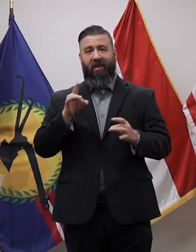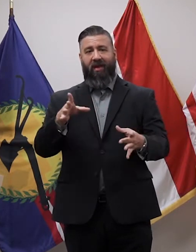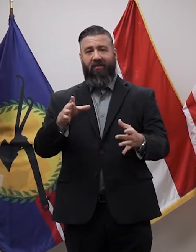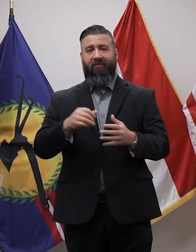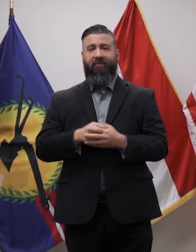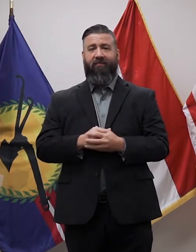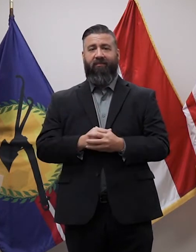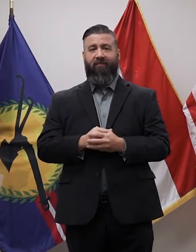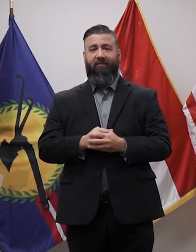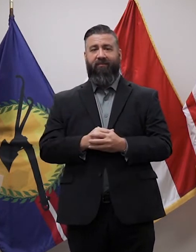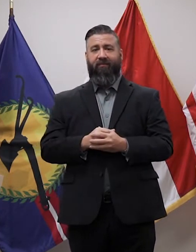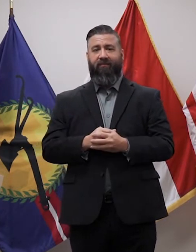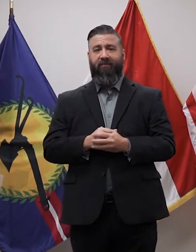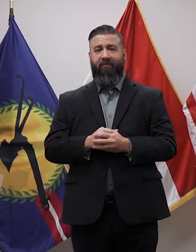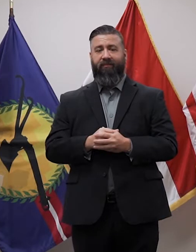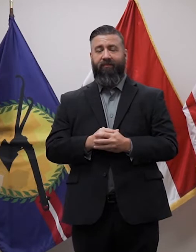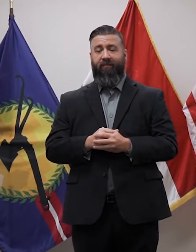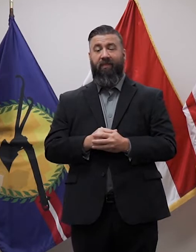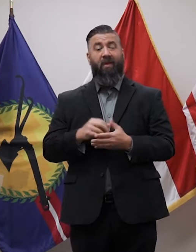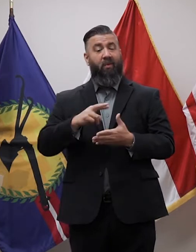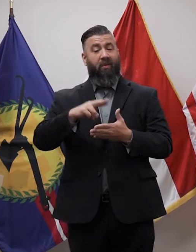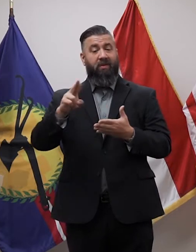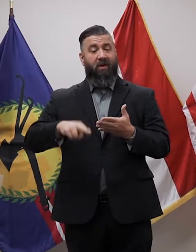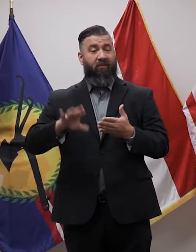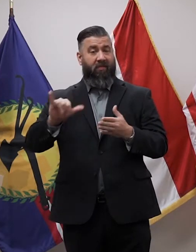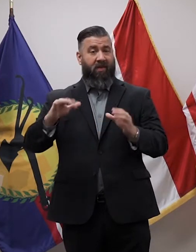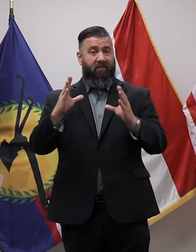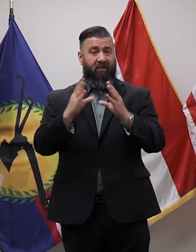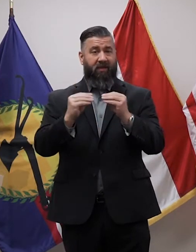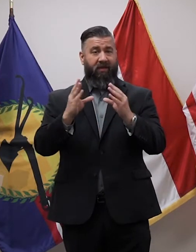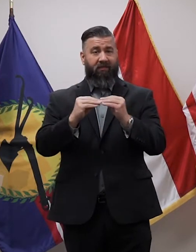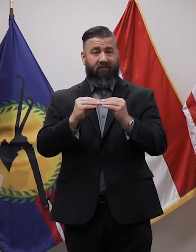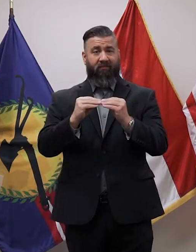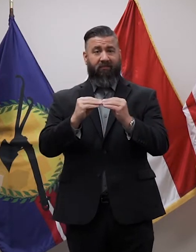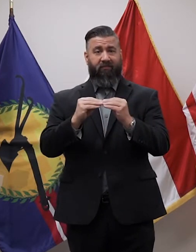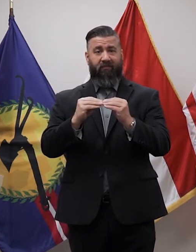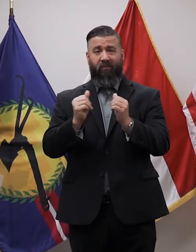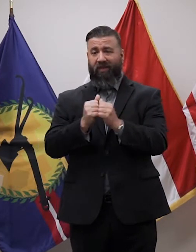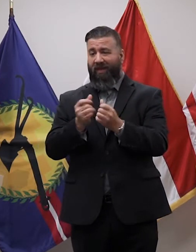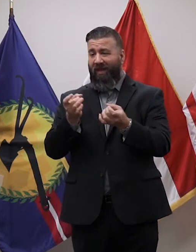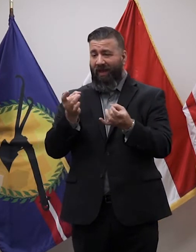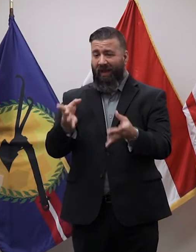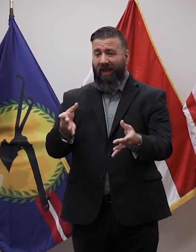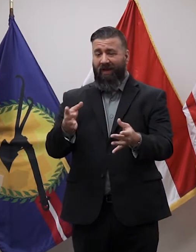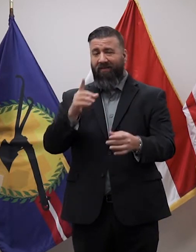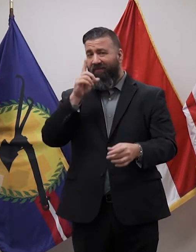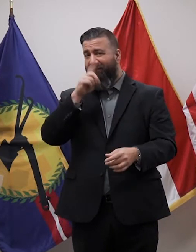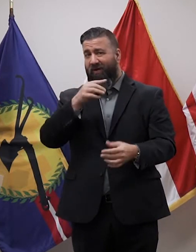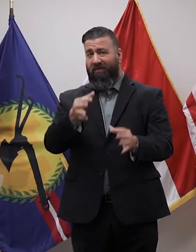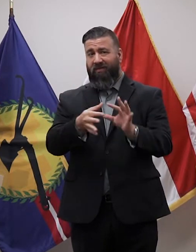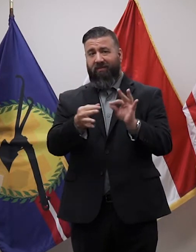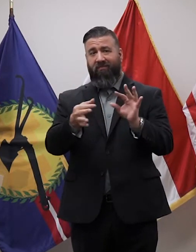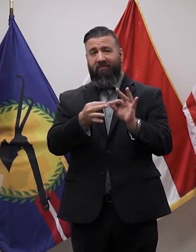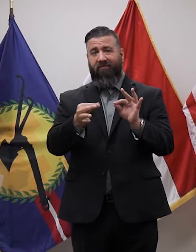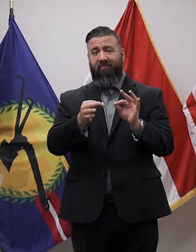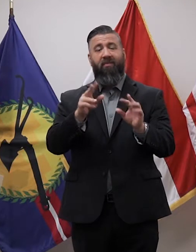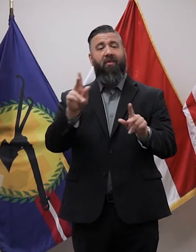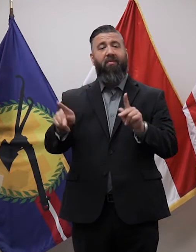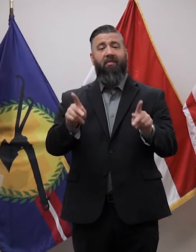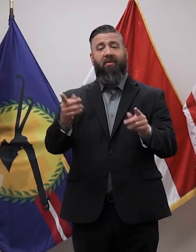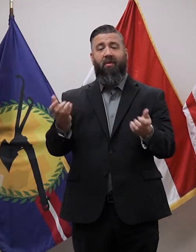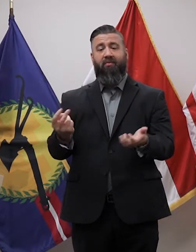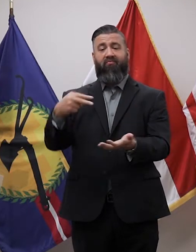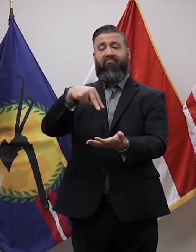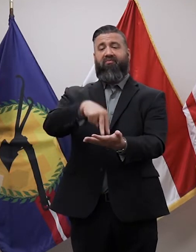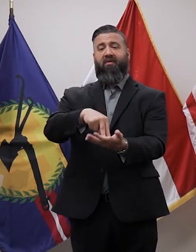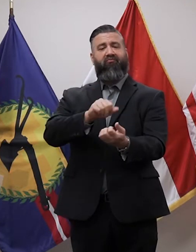future. As a result of the Free-for-All Forum of hate and intentional false statements, those who want to step up